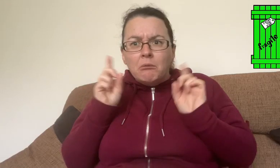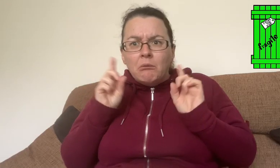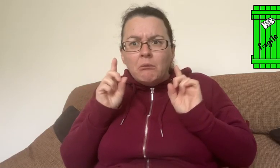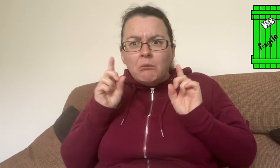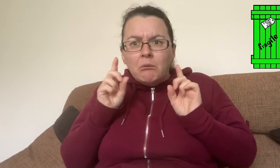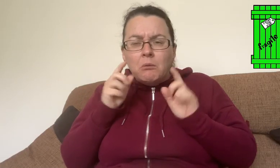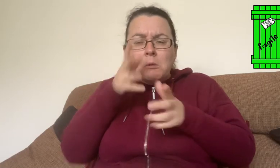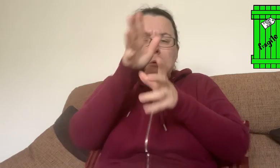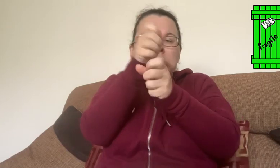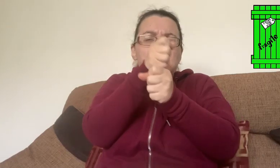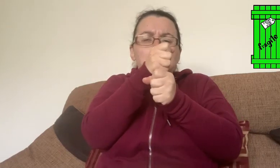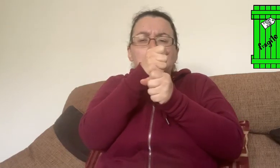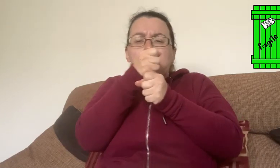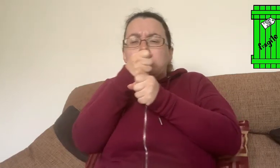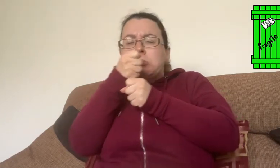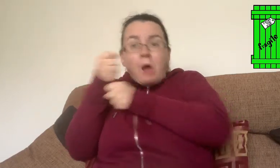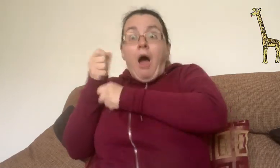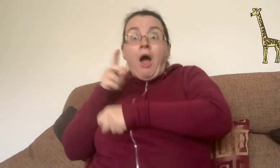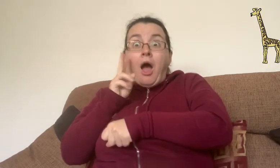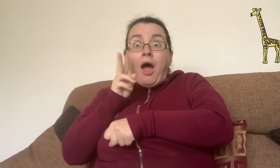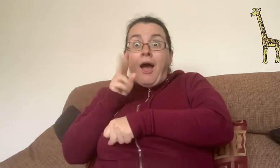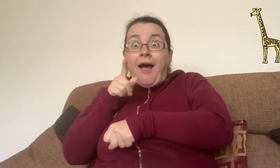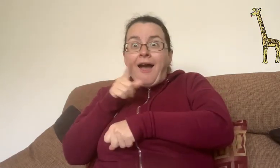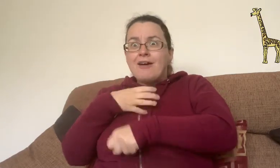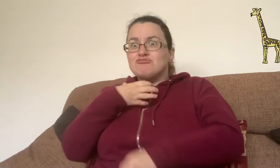So they sent me a giraffe.